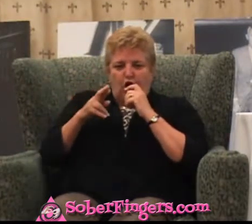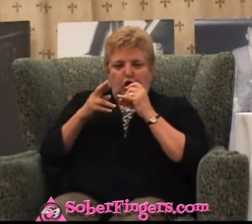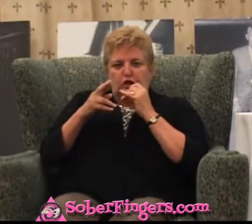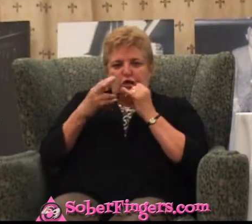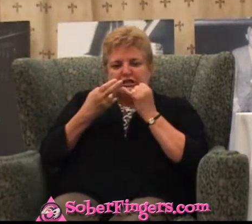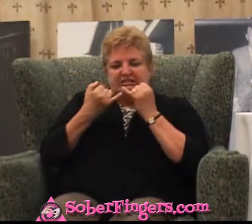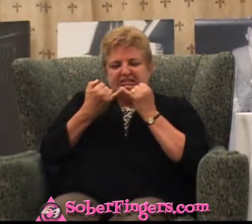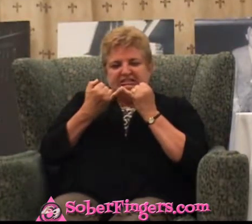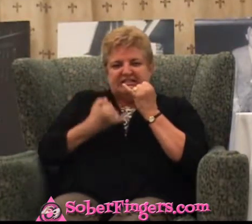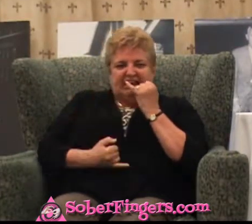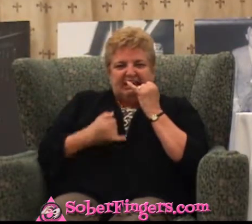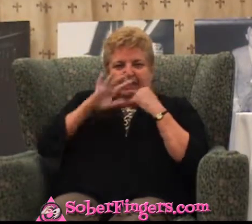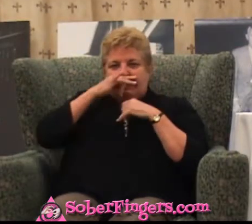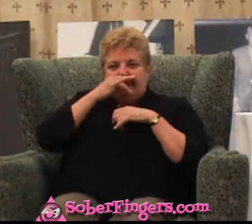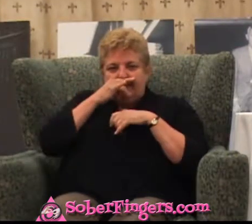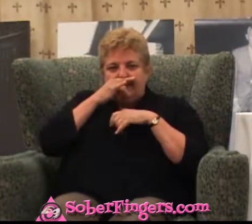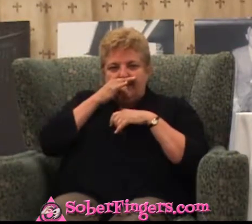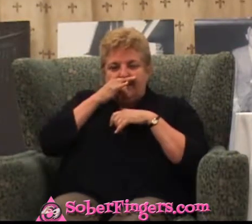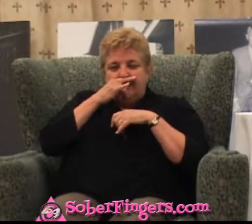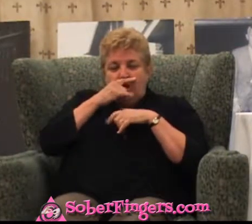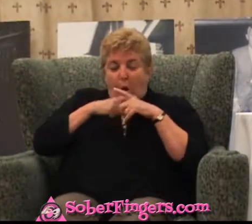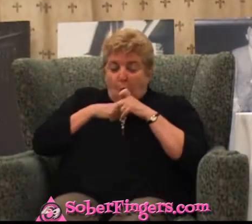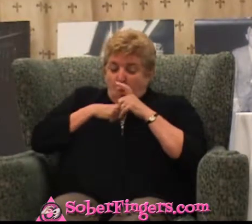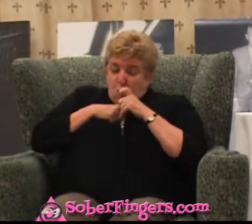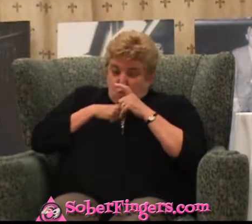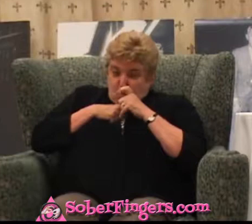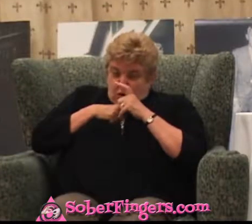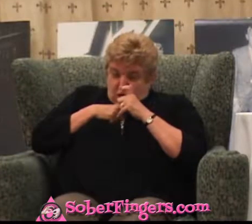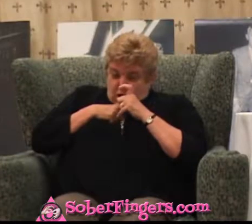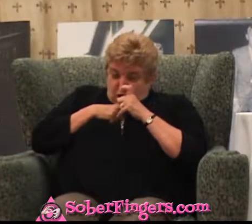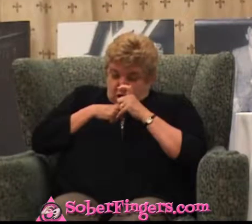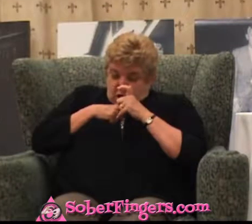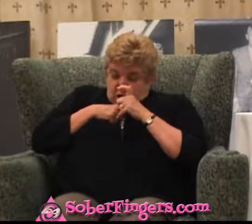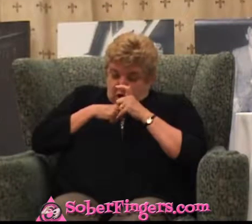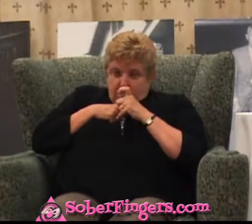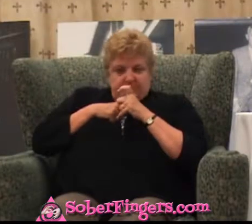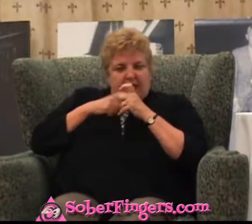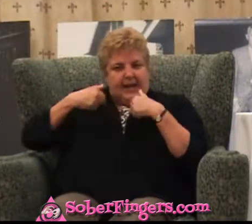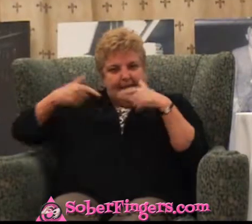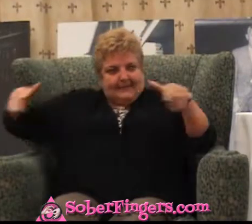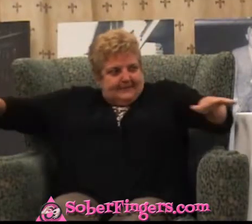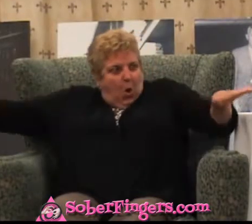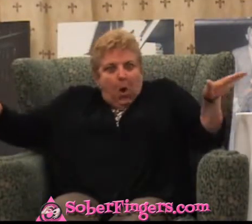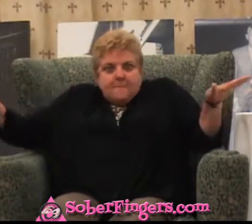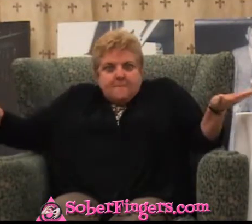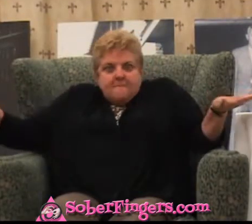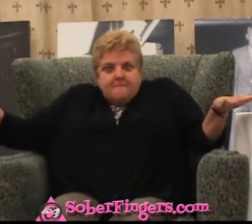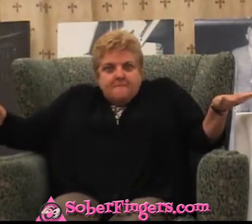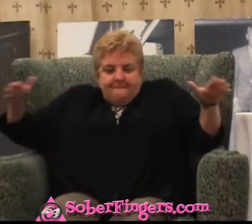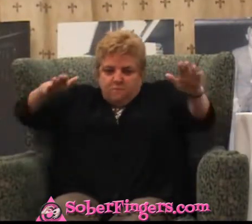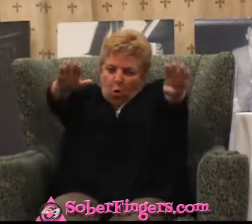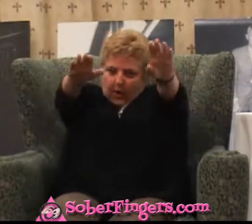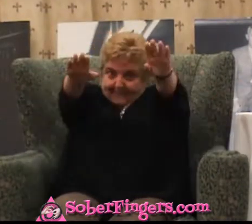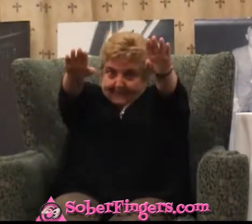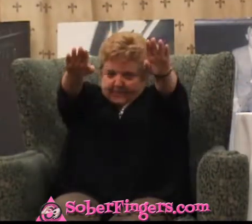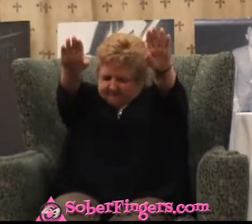hookhead kid running down the street with his arms stretched out in front of him with a towel